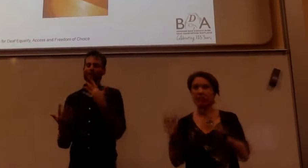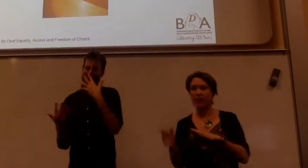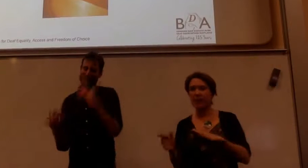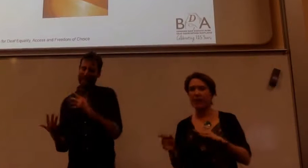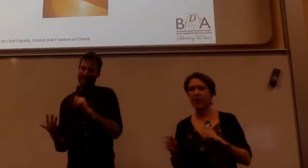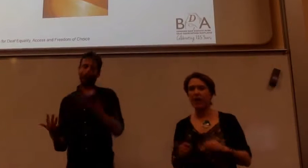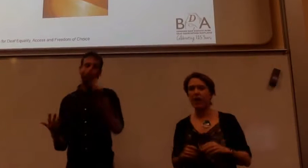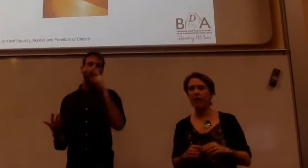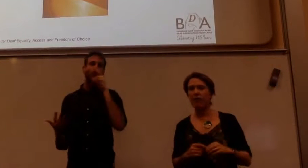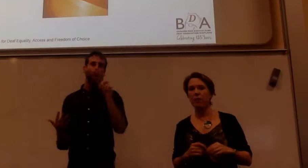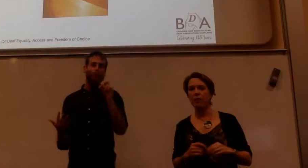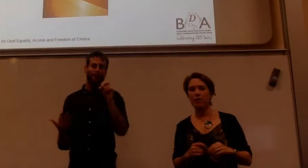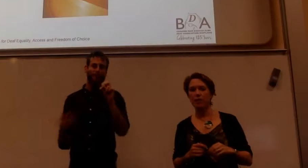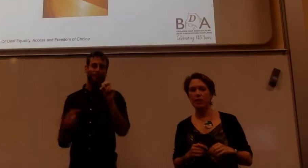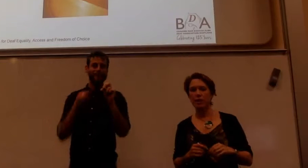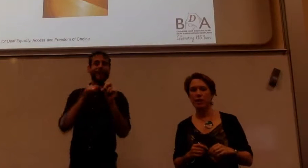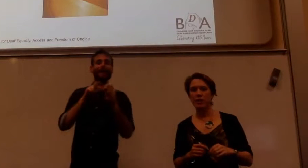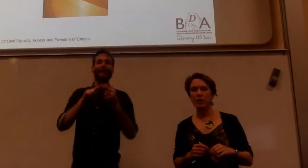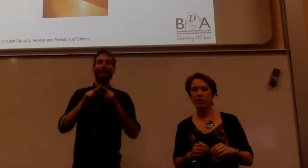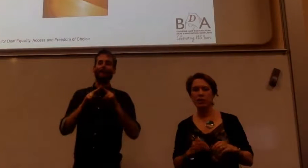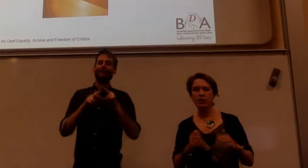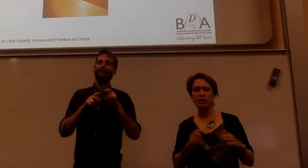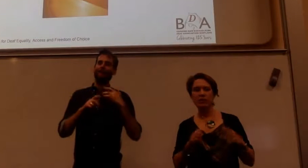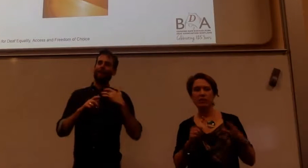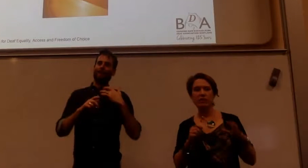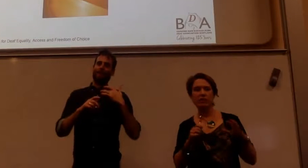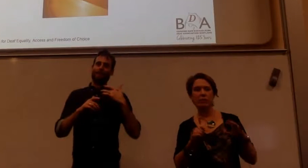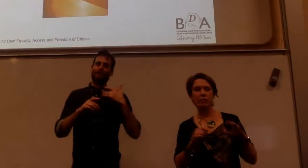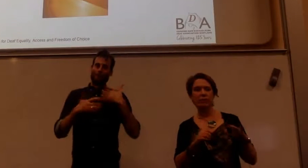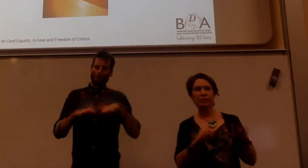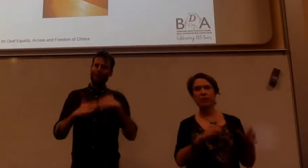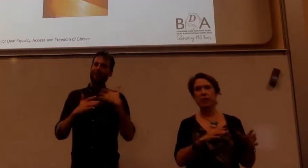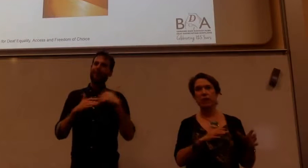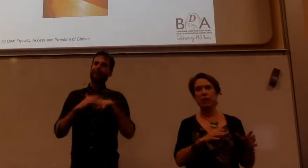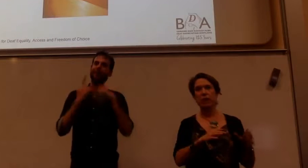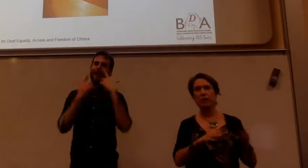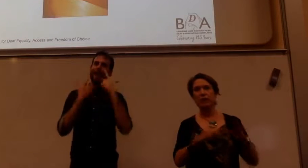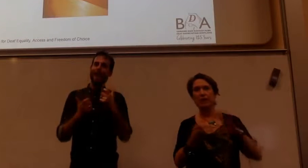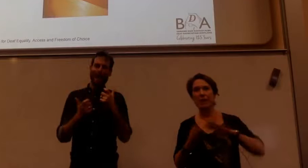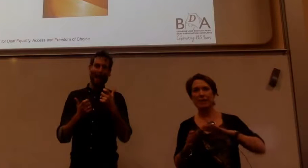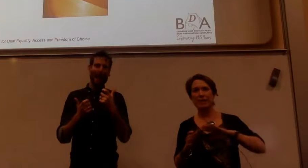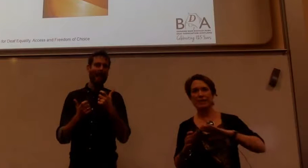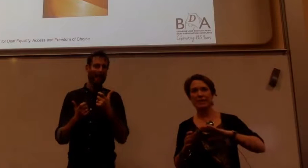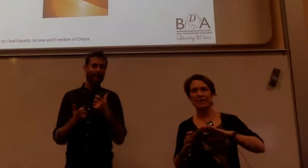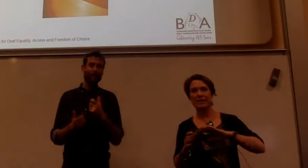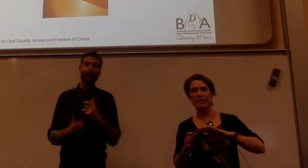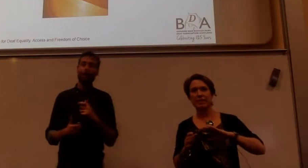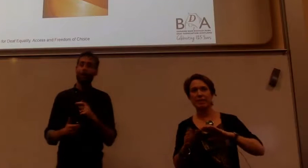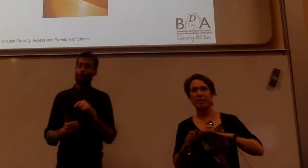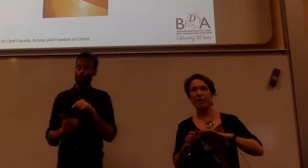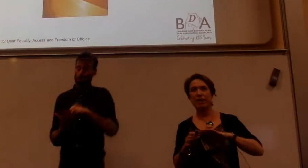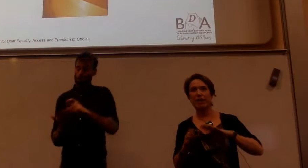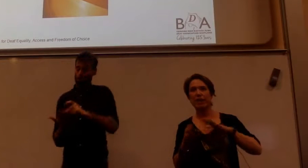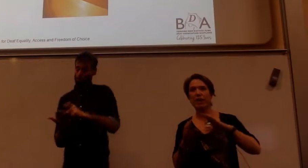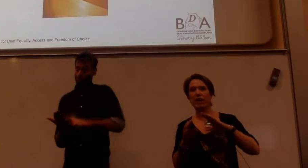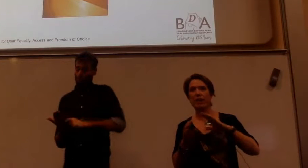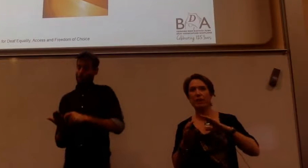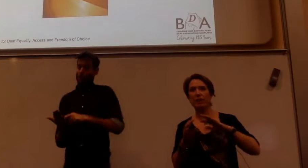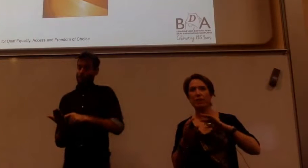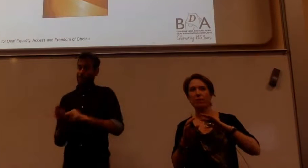they've been in care. The criteria will be similar but adapted